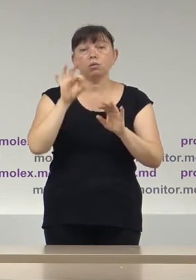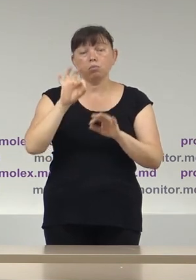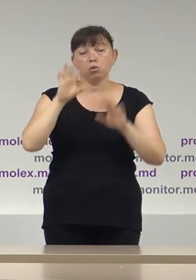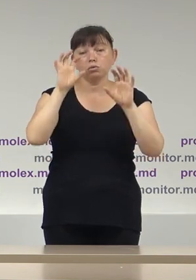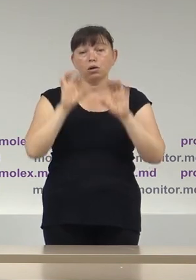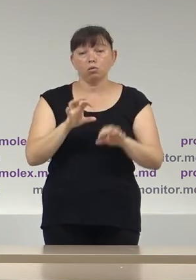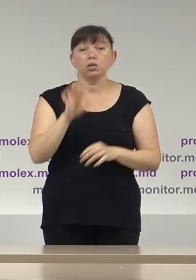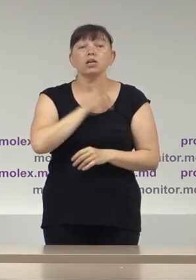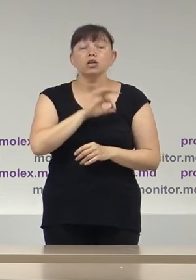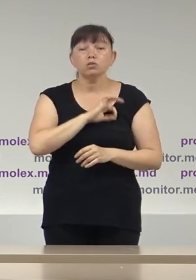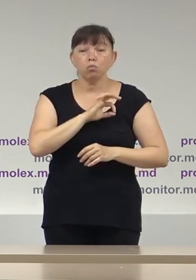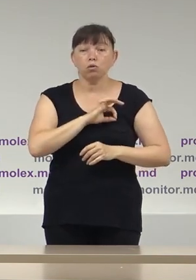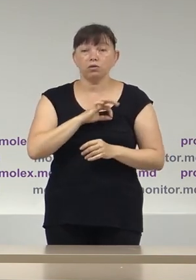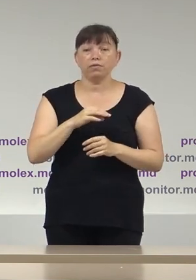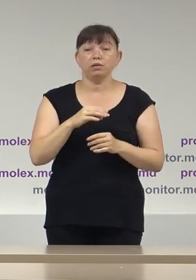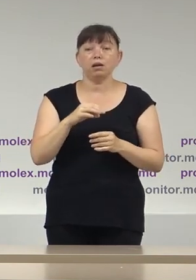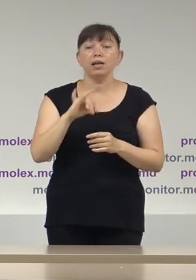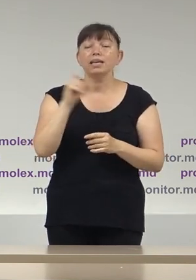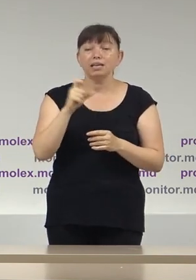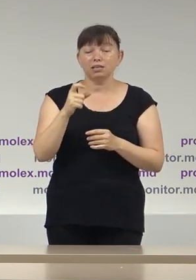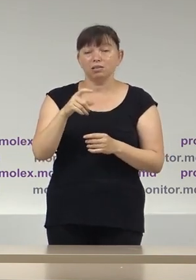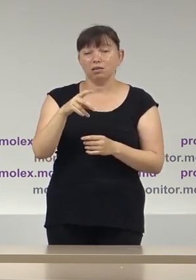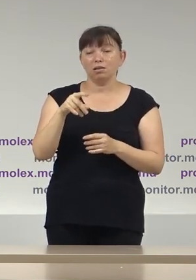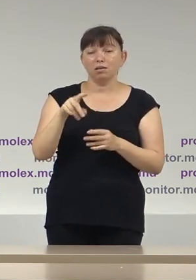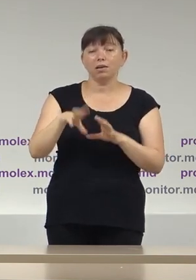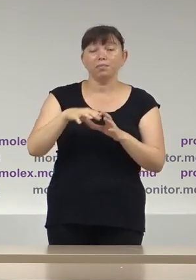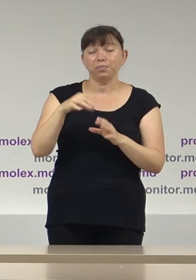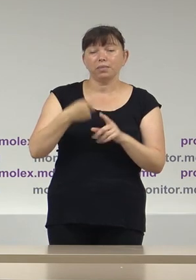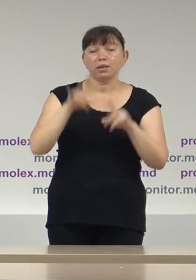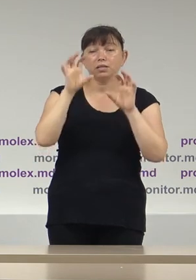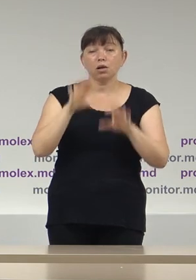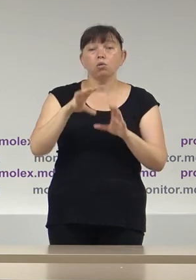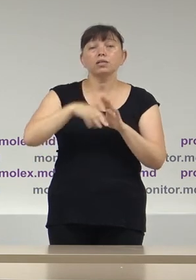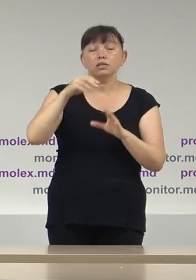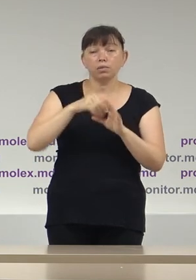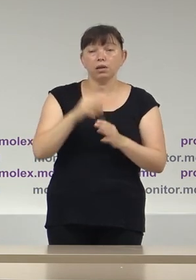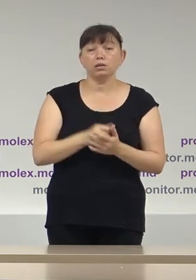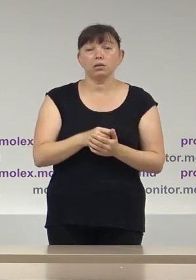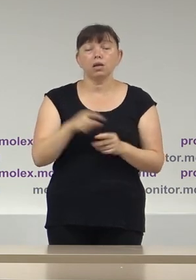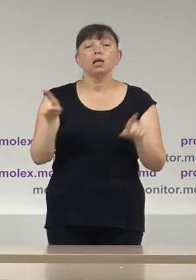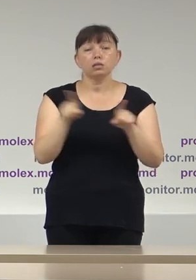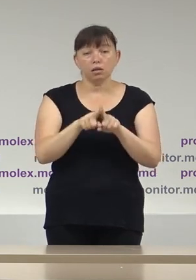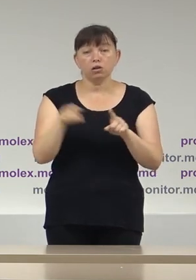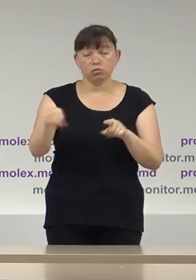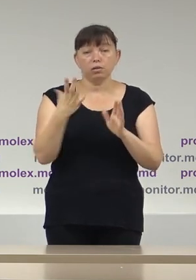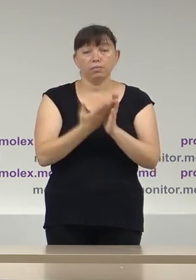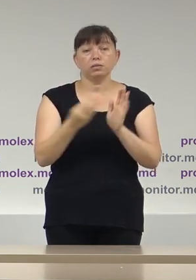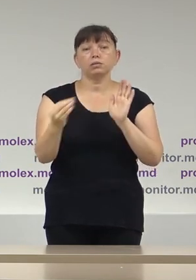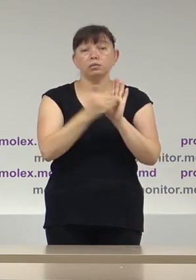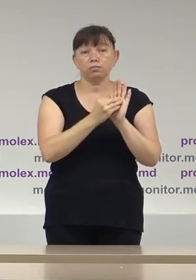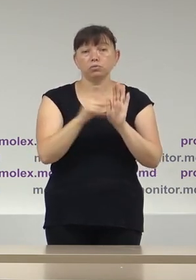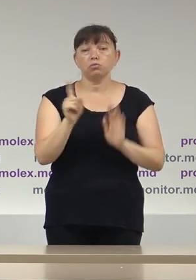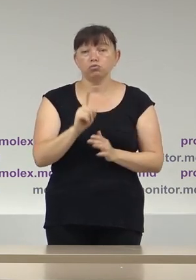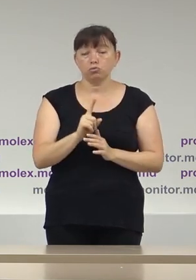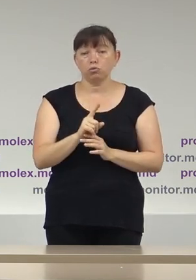as prescribed by the law. Use of revenue from the electoral fund in violation of Article